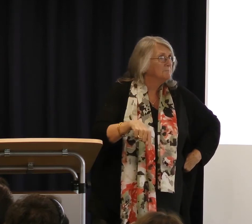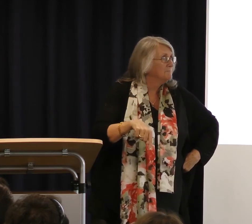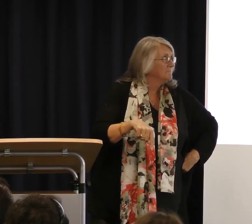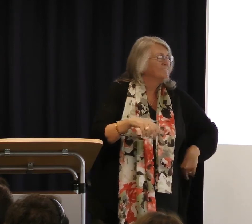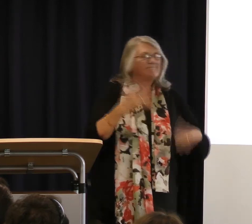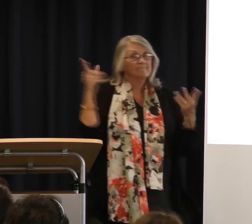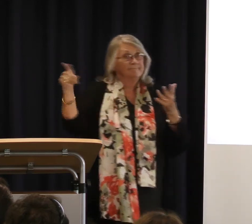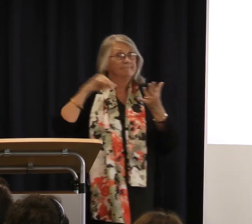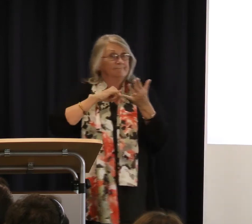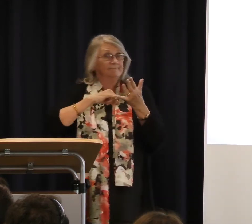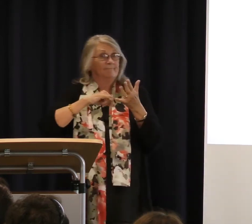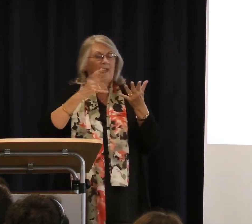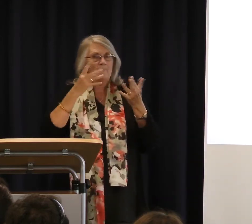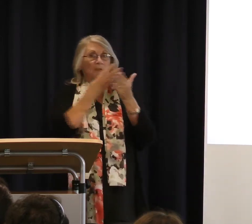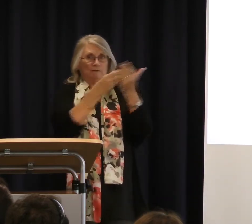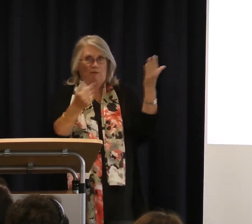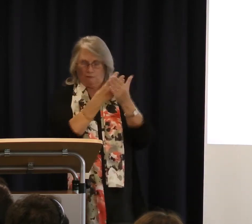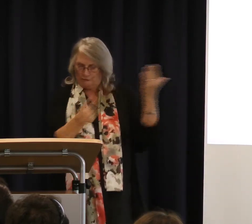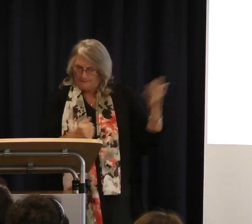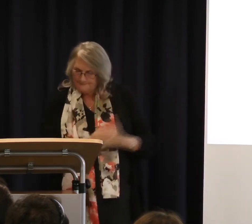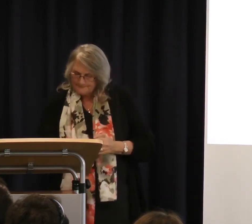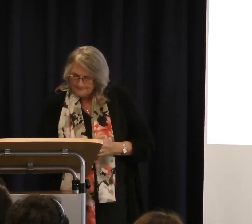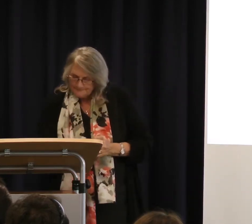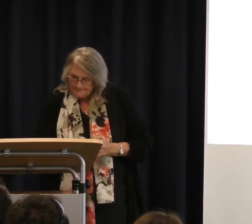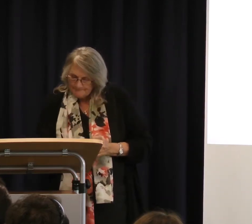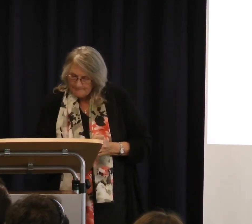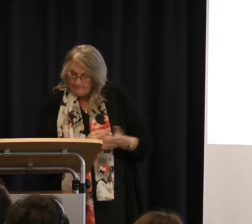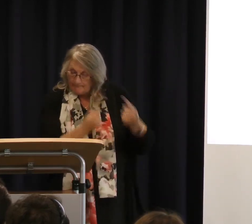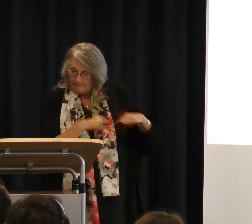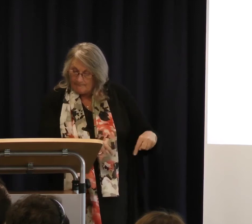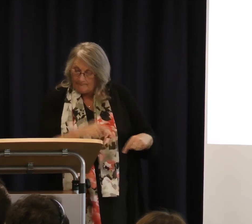He's not here now? All right. He was treasurer.